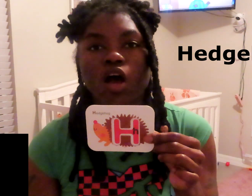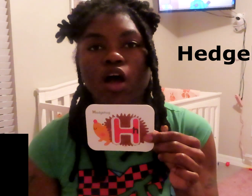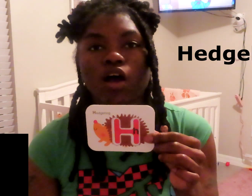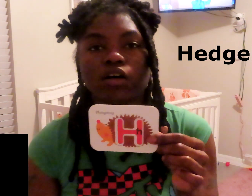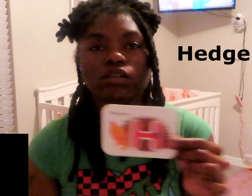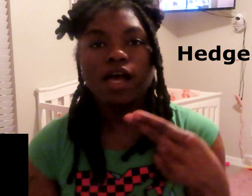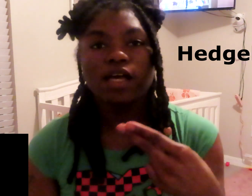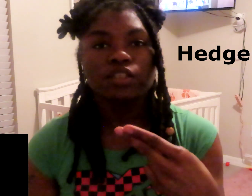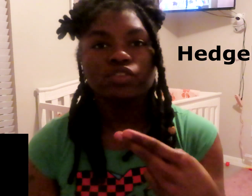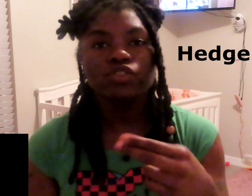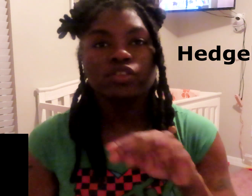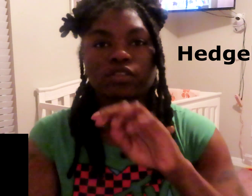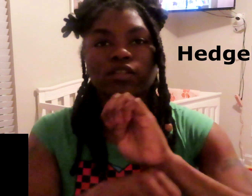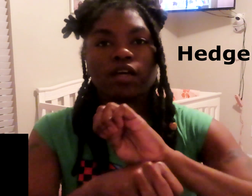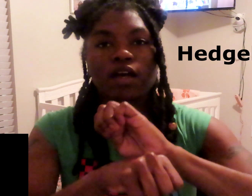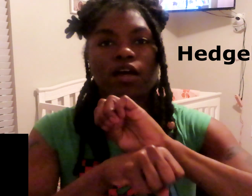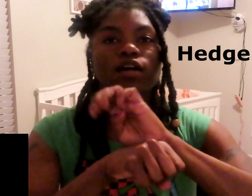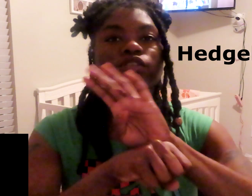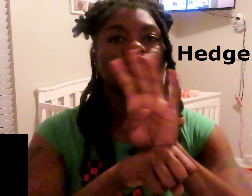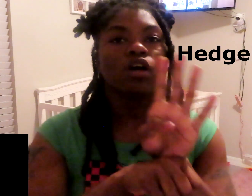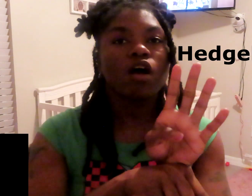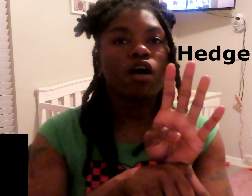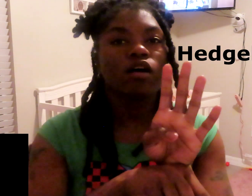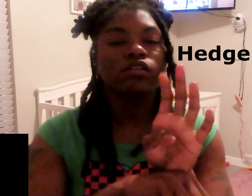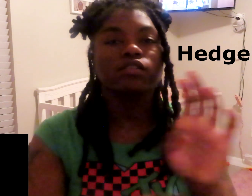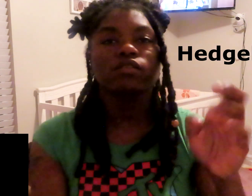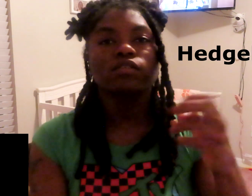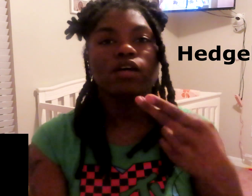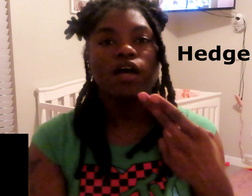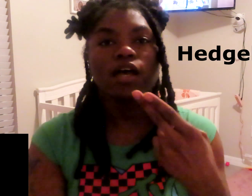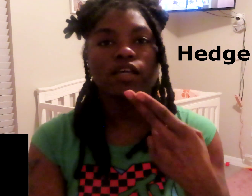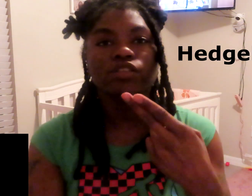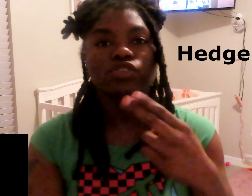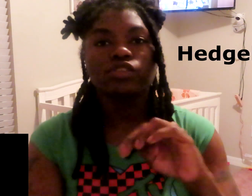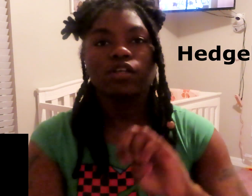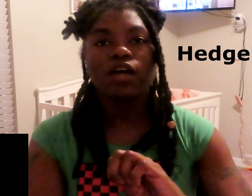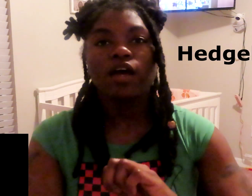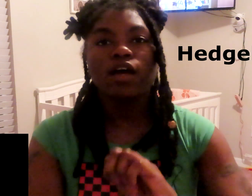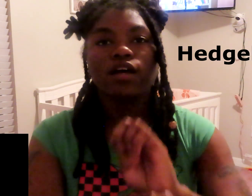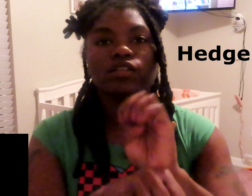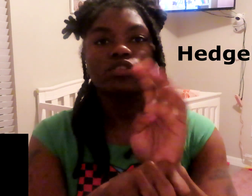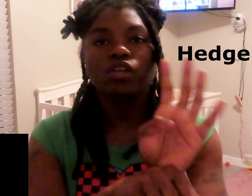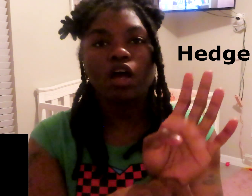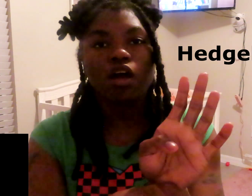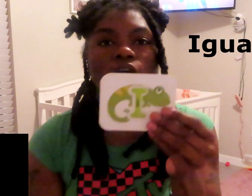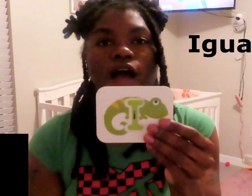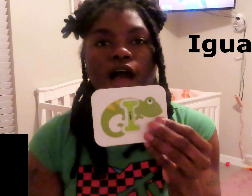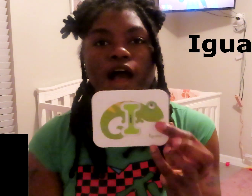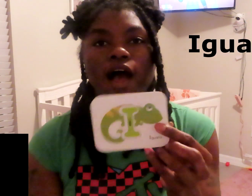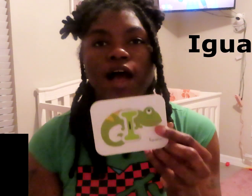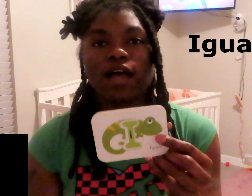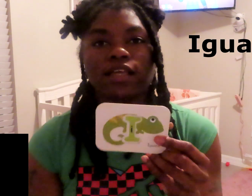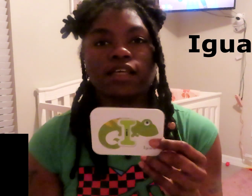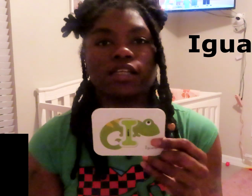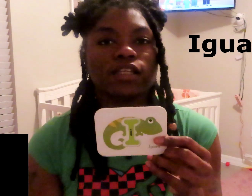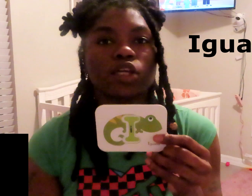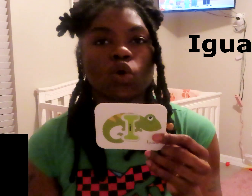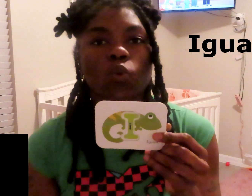Hedgehog. H. Hedgehog. H. Hedgehog. I.